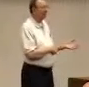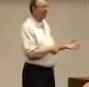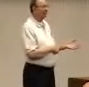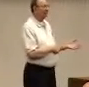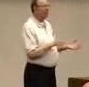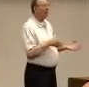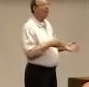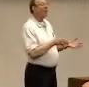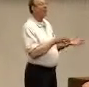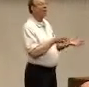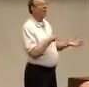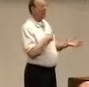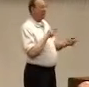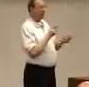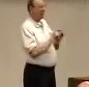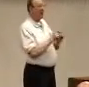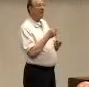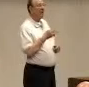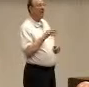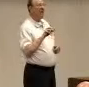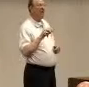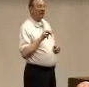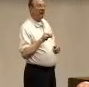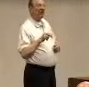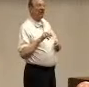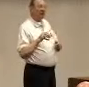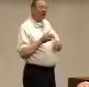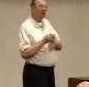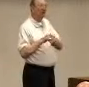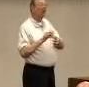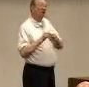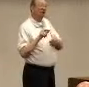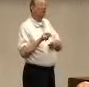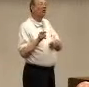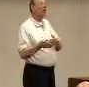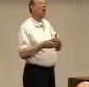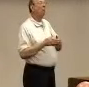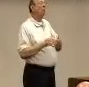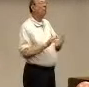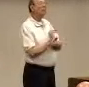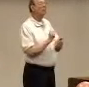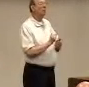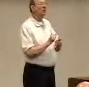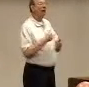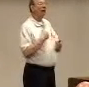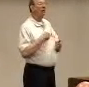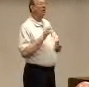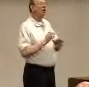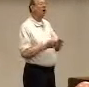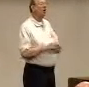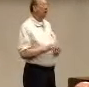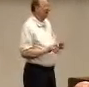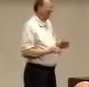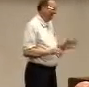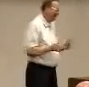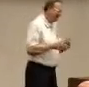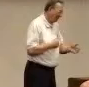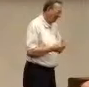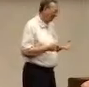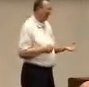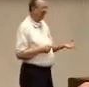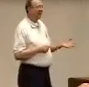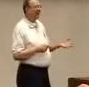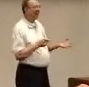Francis Chan, which, by the way, I got to meet Francis Chan not long ago, and I shared the story with him. I told him how he almost ruined us a